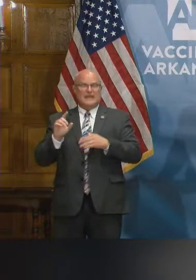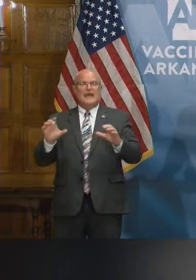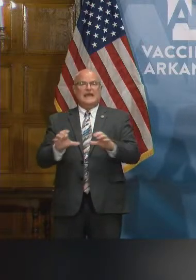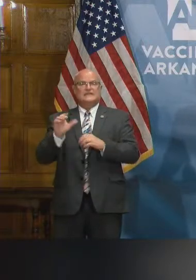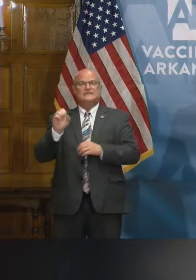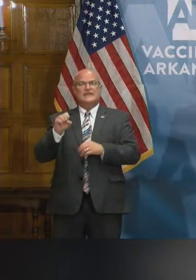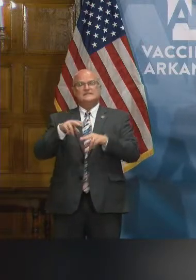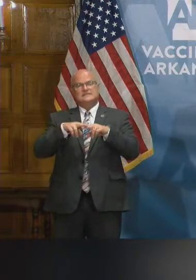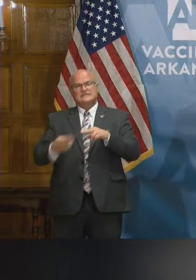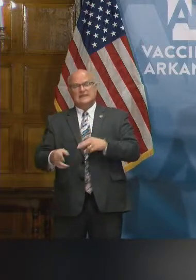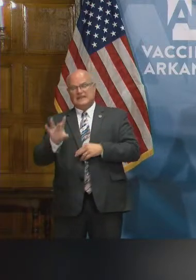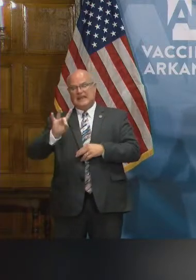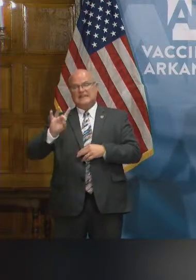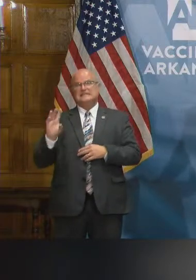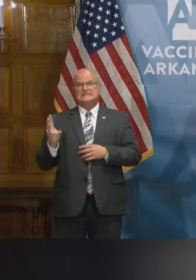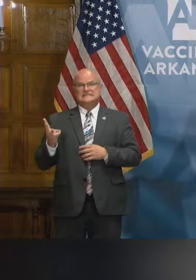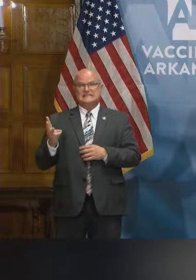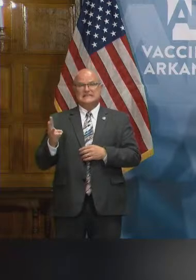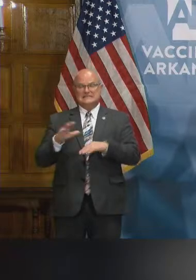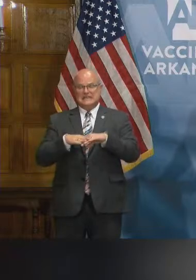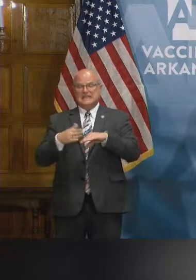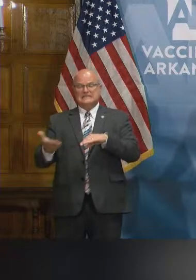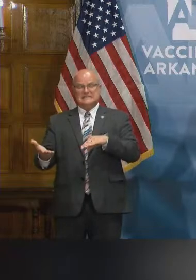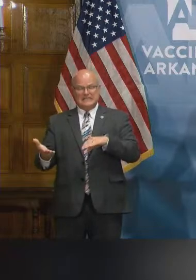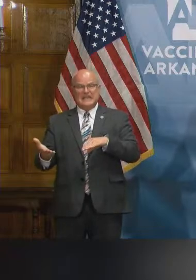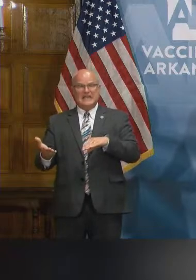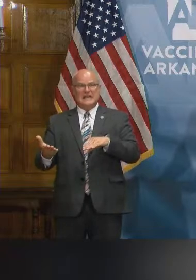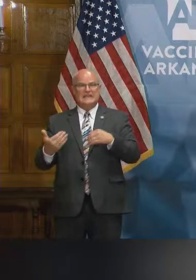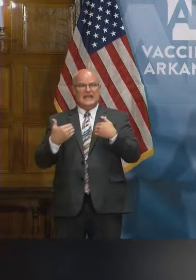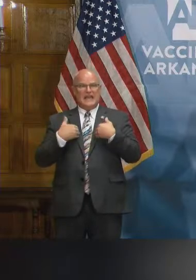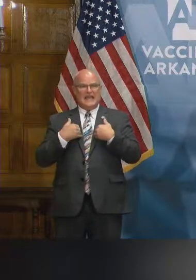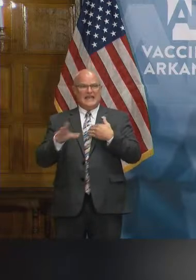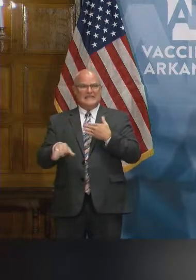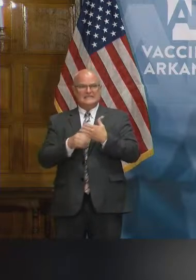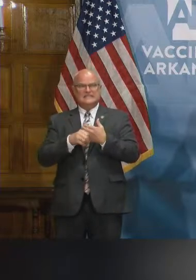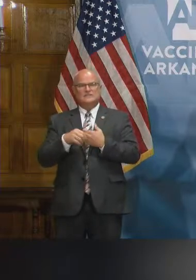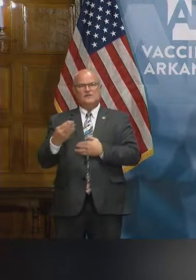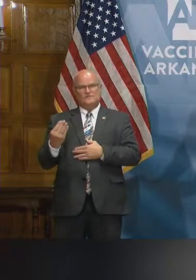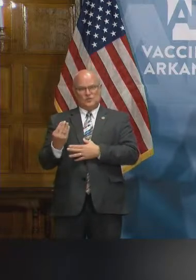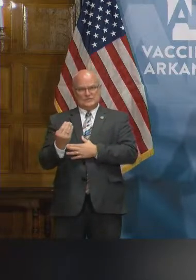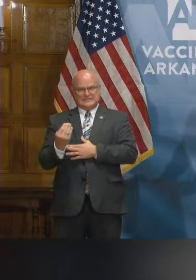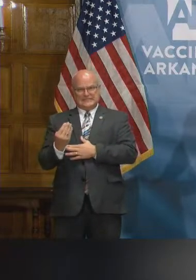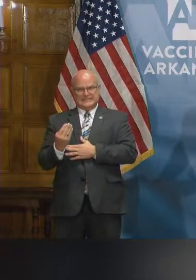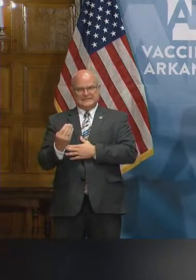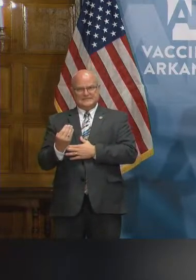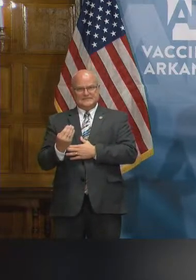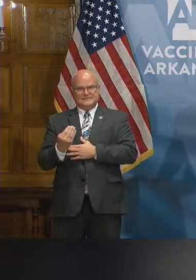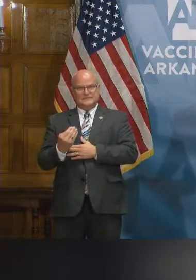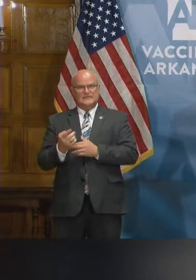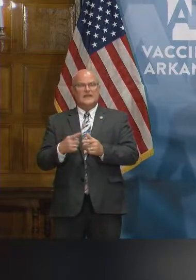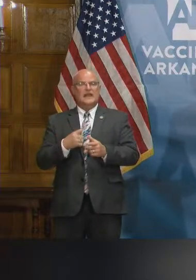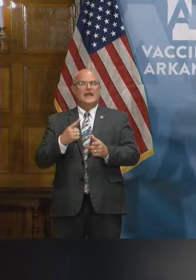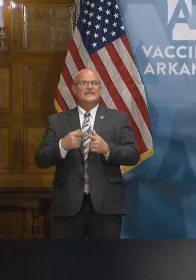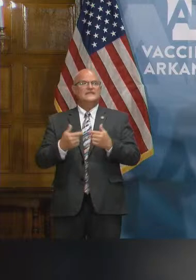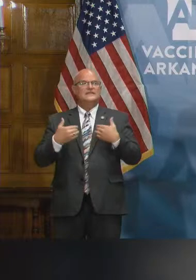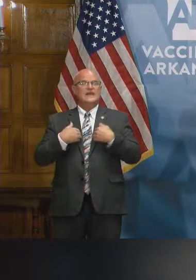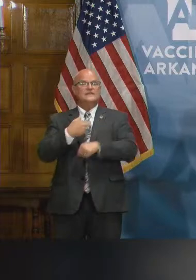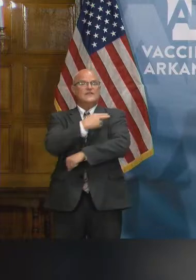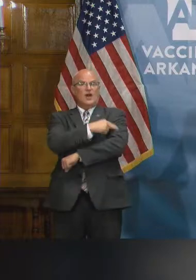Active cases are down 86. Deaths, regrettably, we have an additional 14. And then you